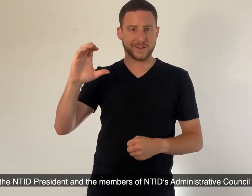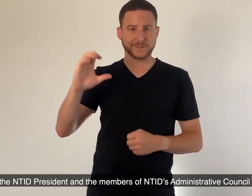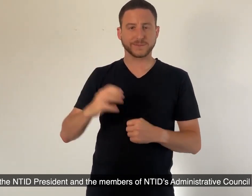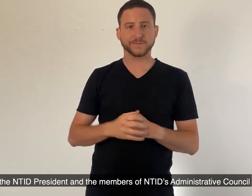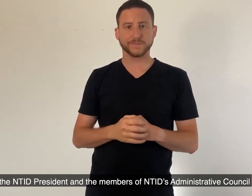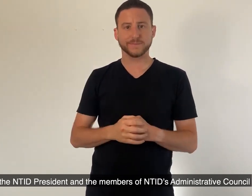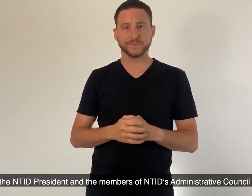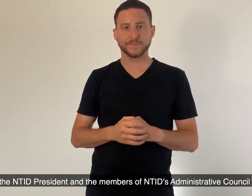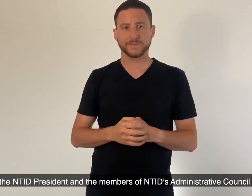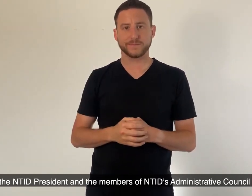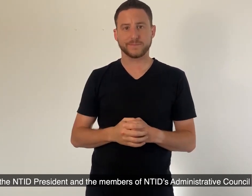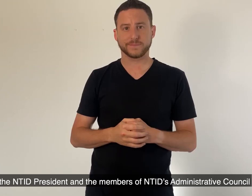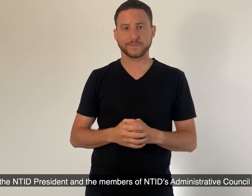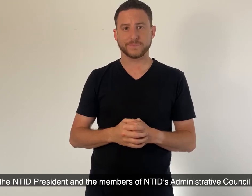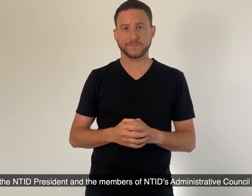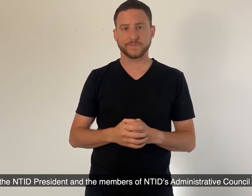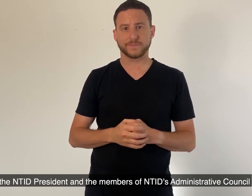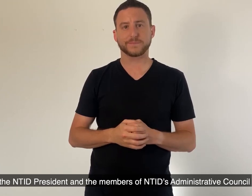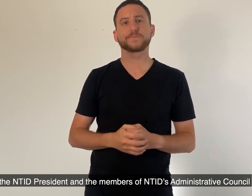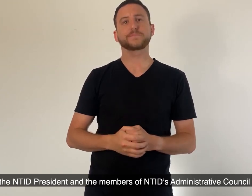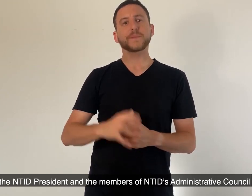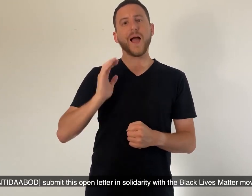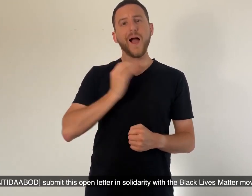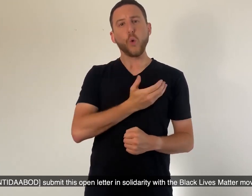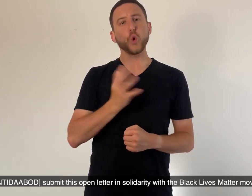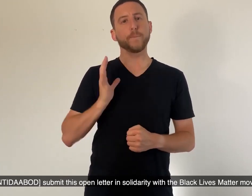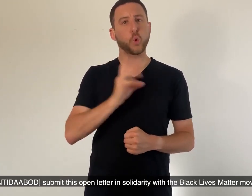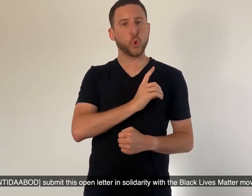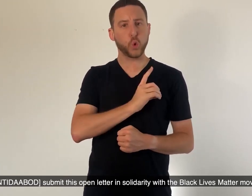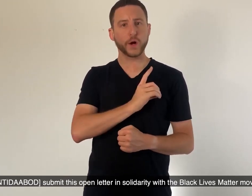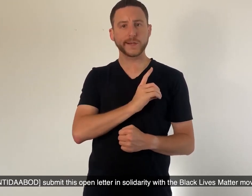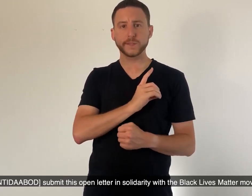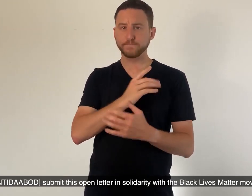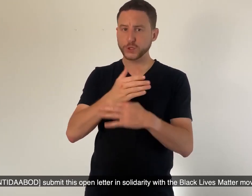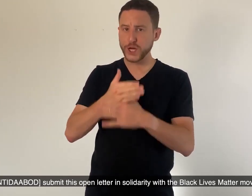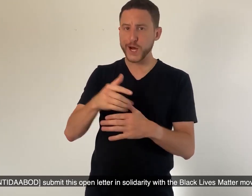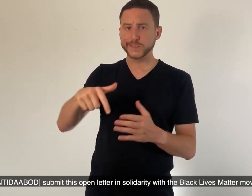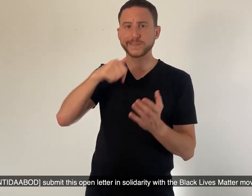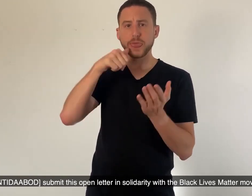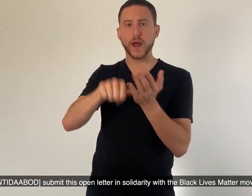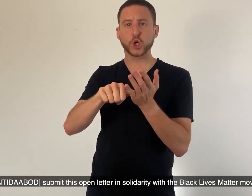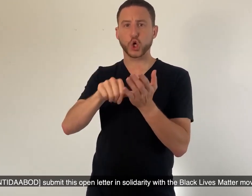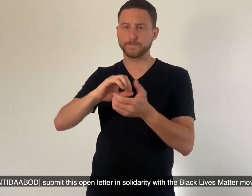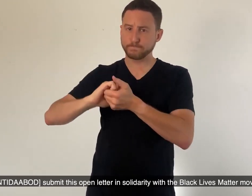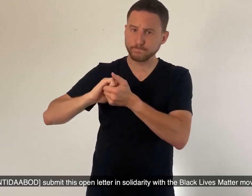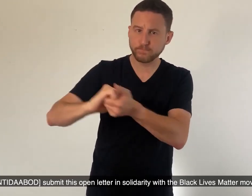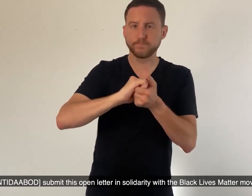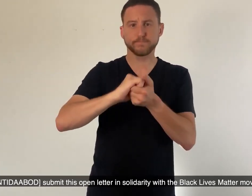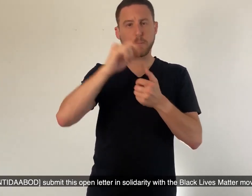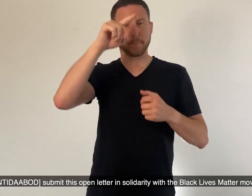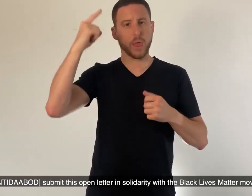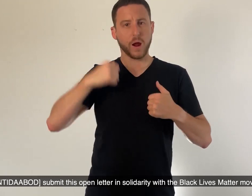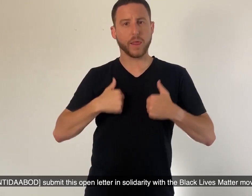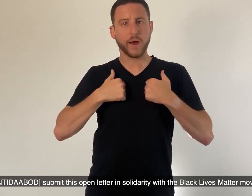AABOD, we submit this open letter in solidarity with the Black Lives Matter